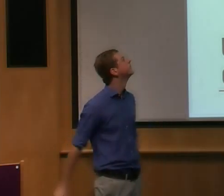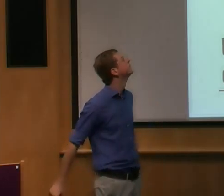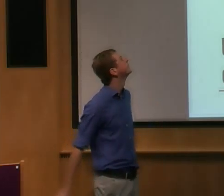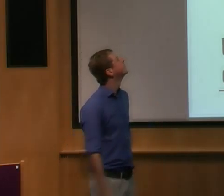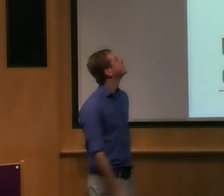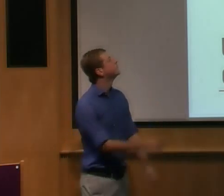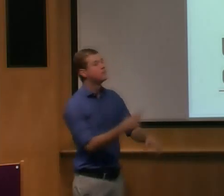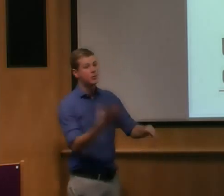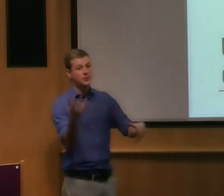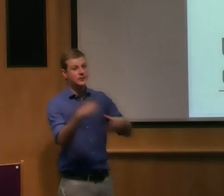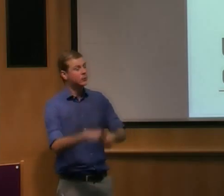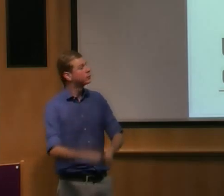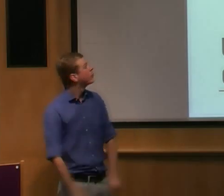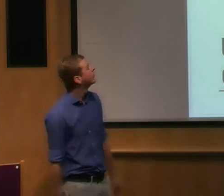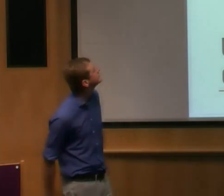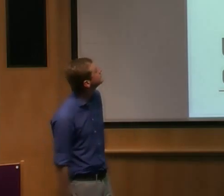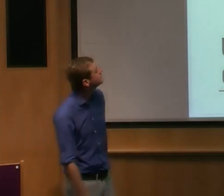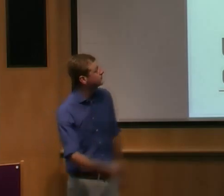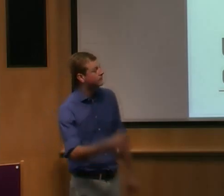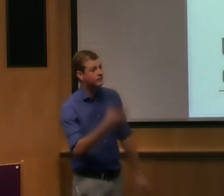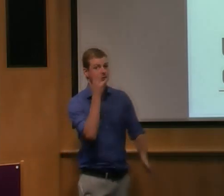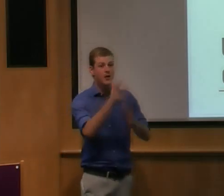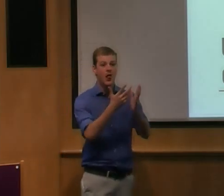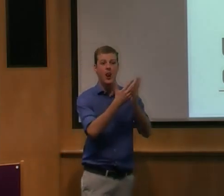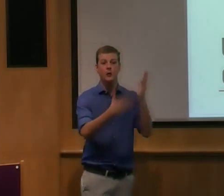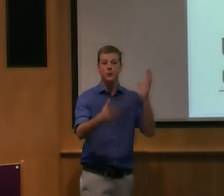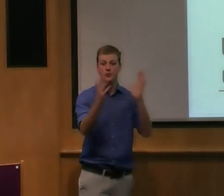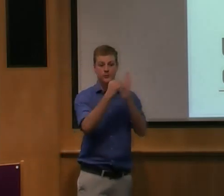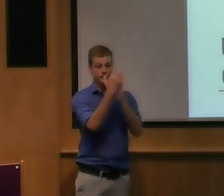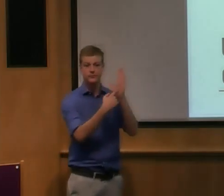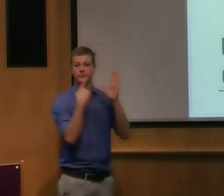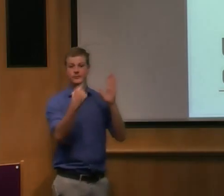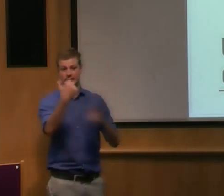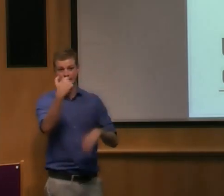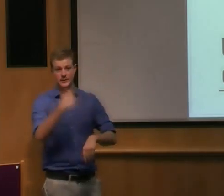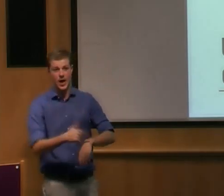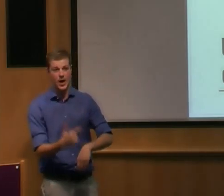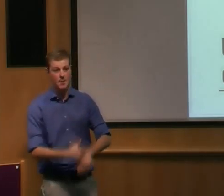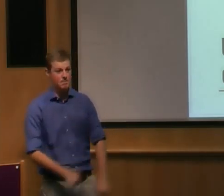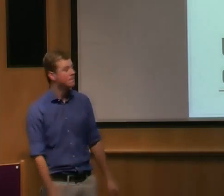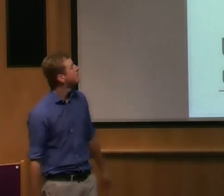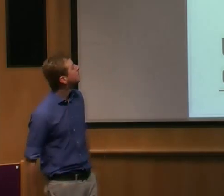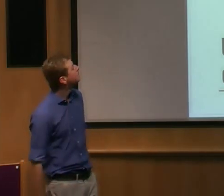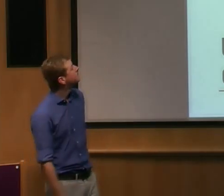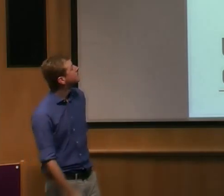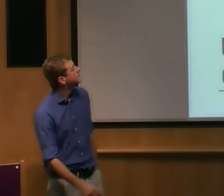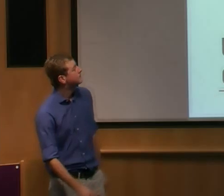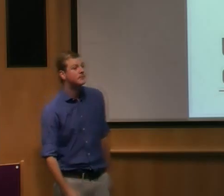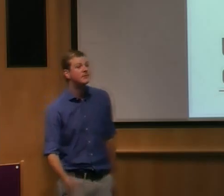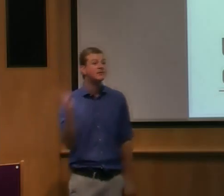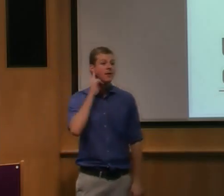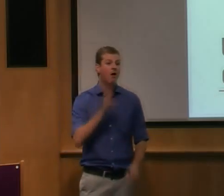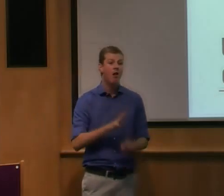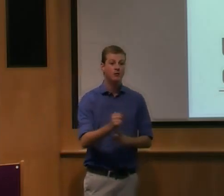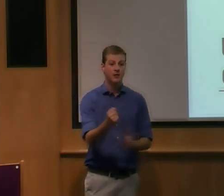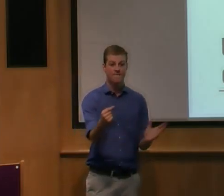Article 24, Article 30, participation. Sign language is mentioned 6 times. Deaf